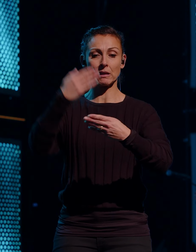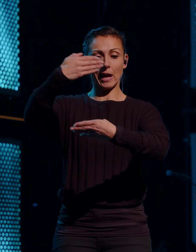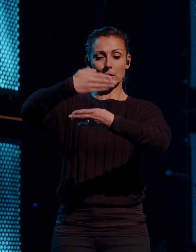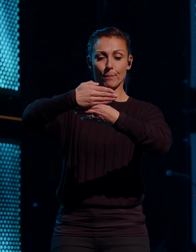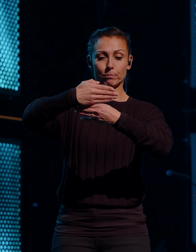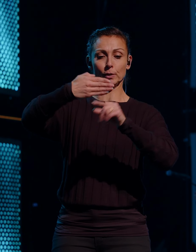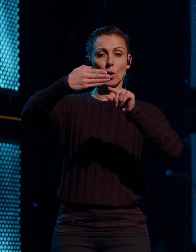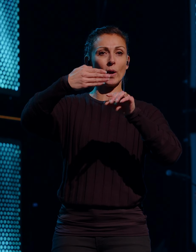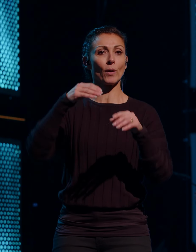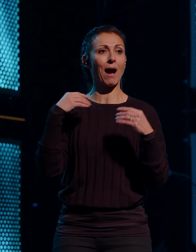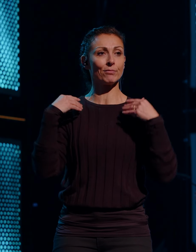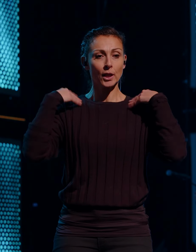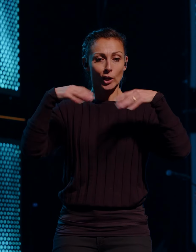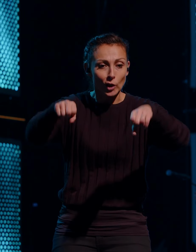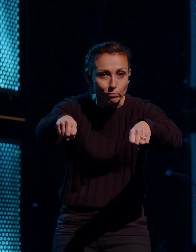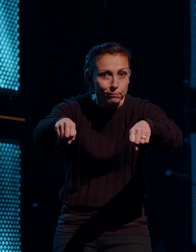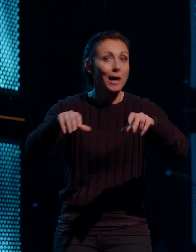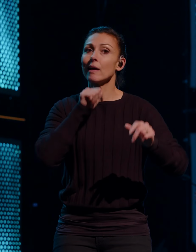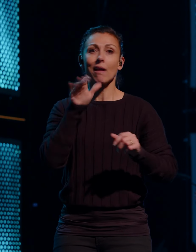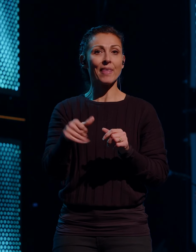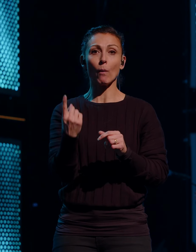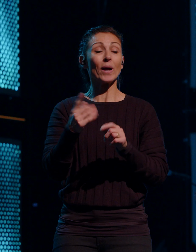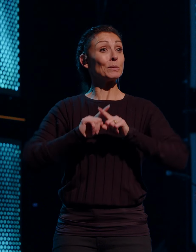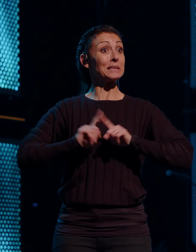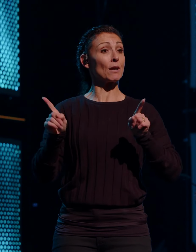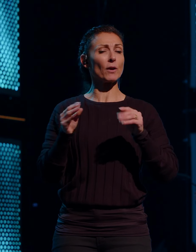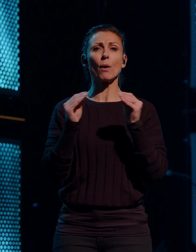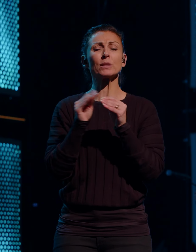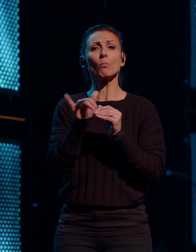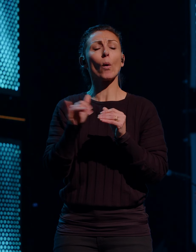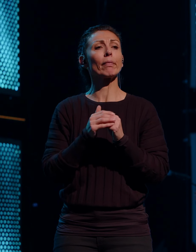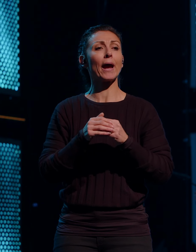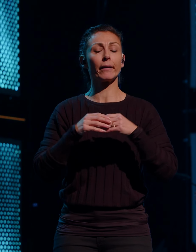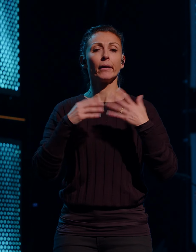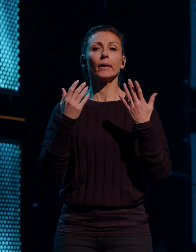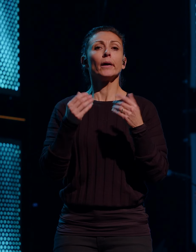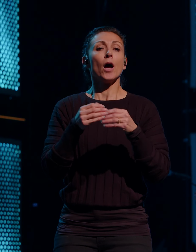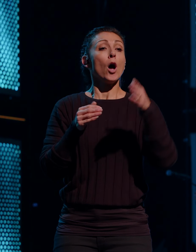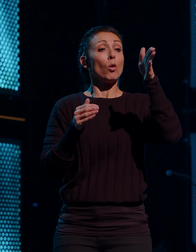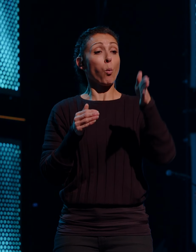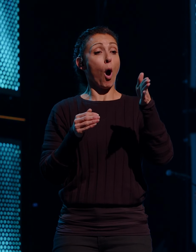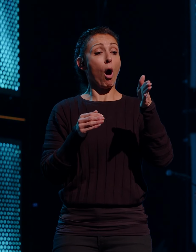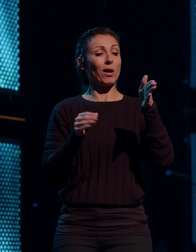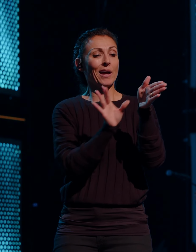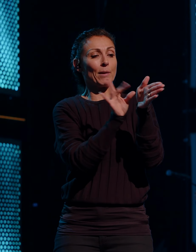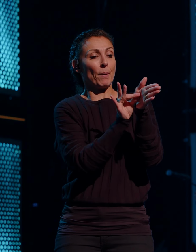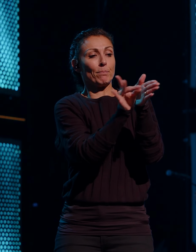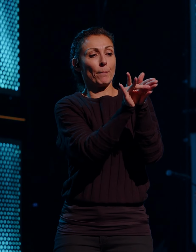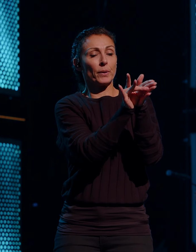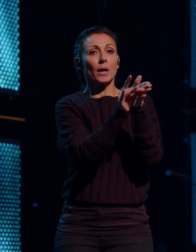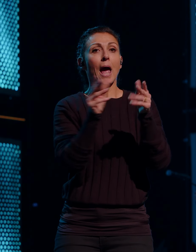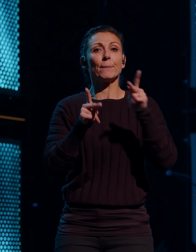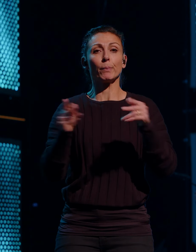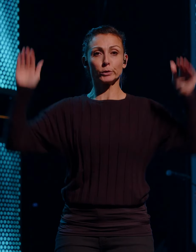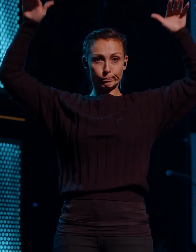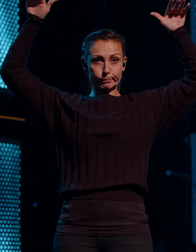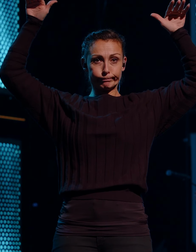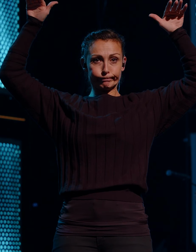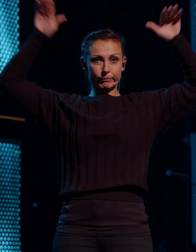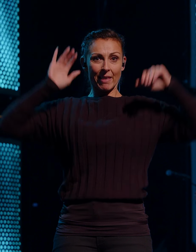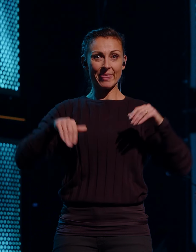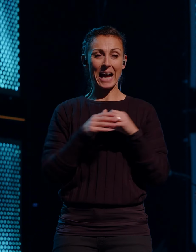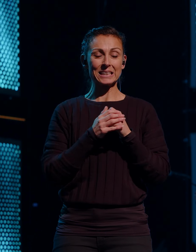times it was a little higher up and they would cause them to stretch out. Really, it was torture. It would create a lot of cramps and pain.